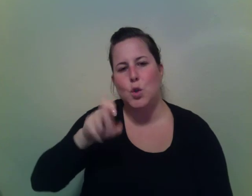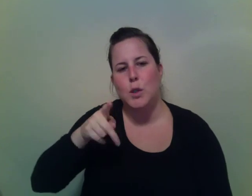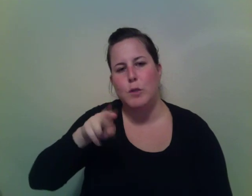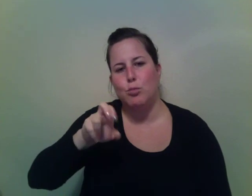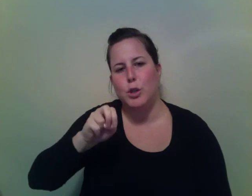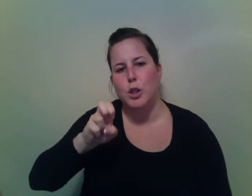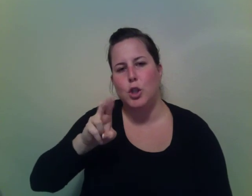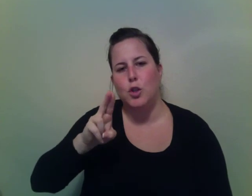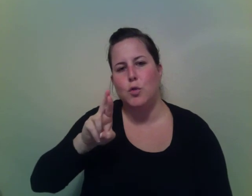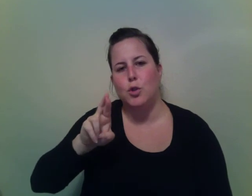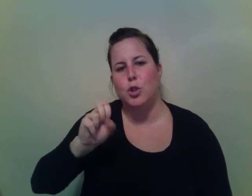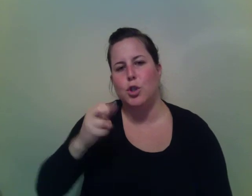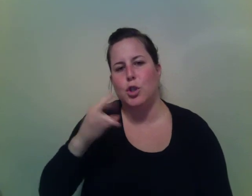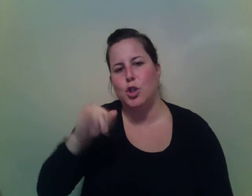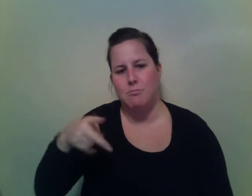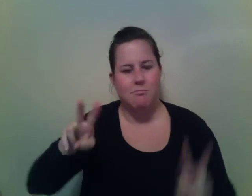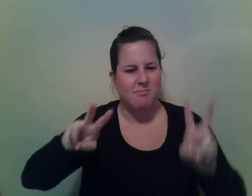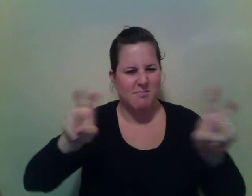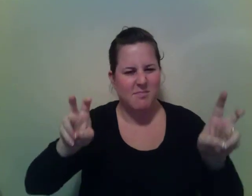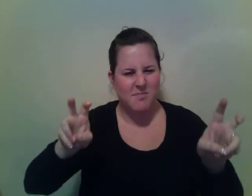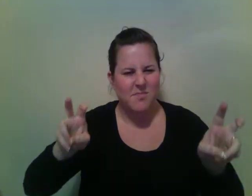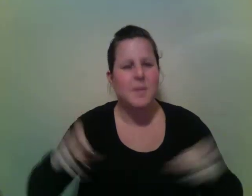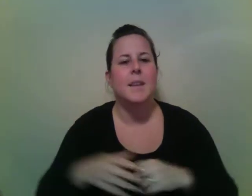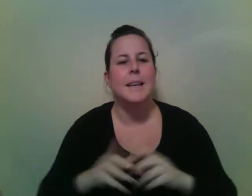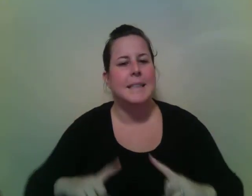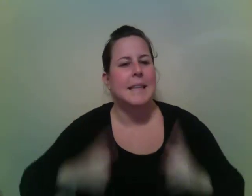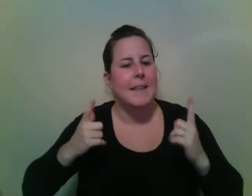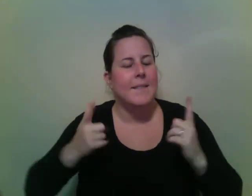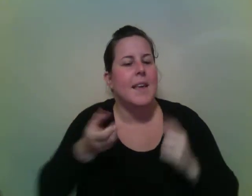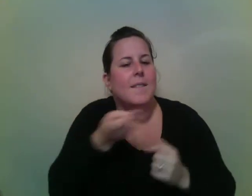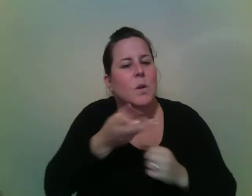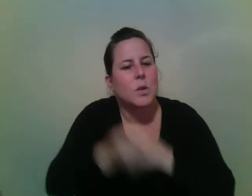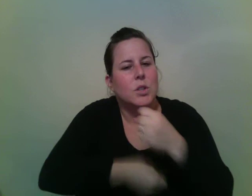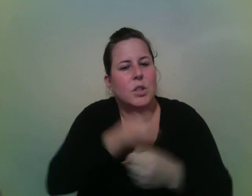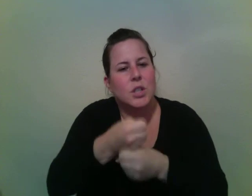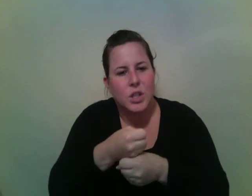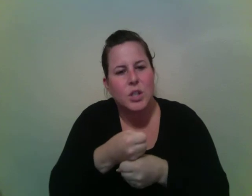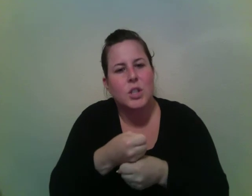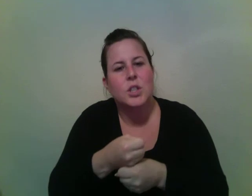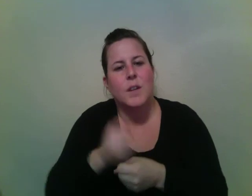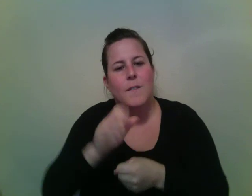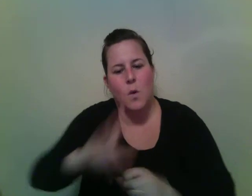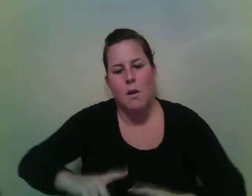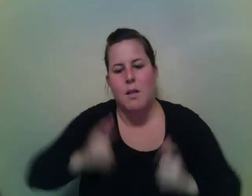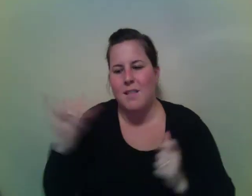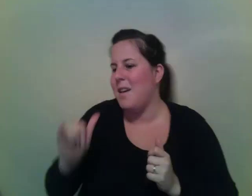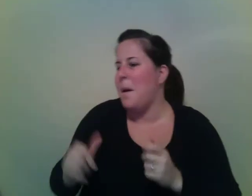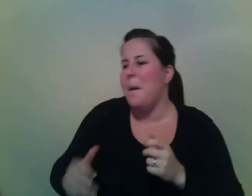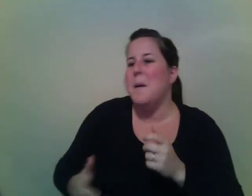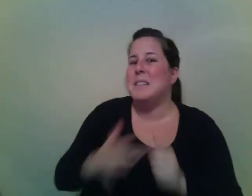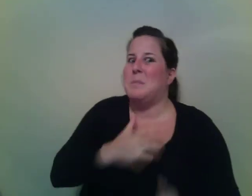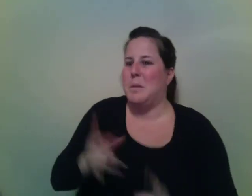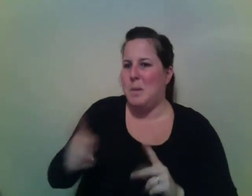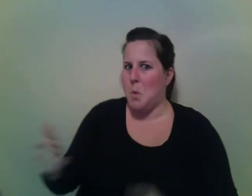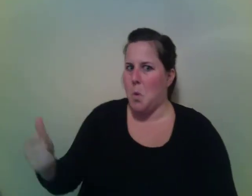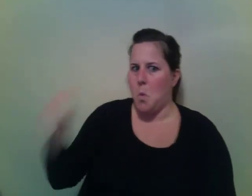living a few years of your life like most people won't, so that you can spend the rest of your